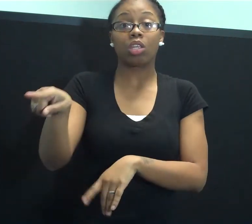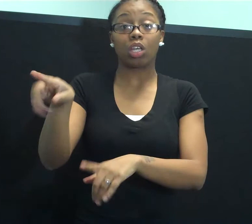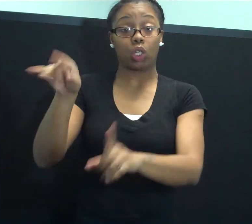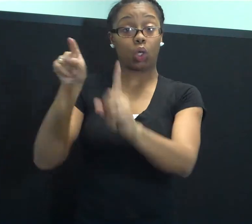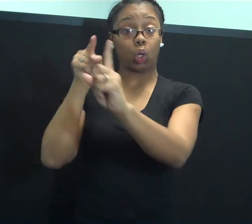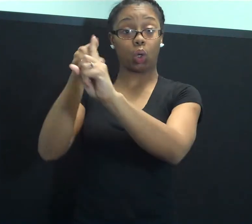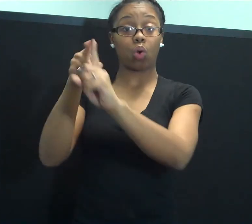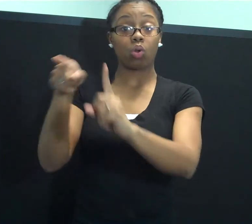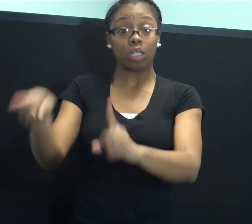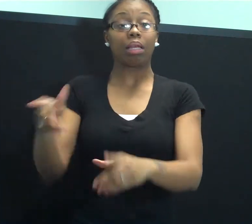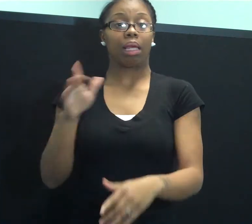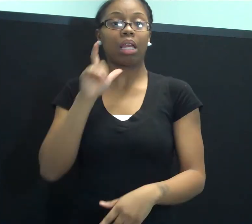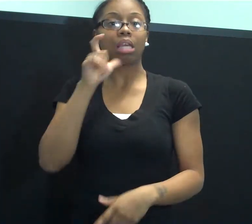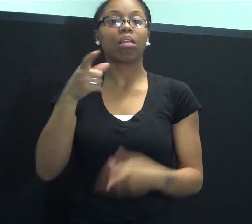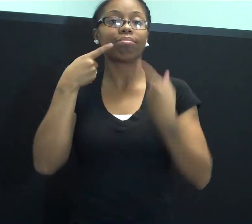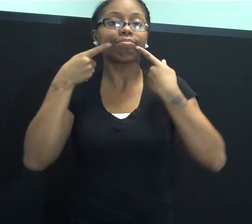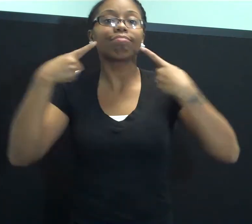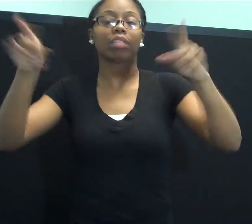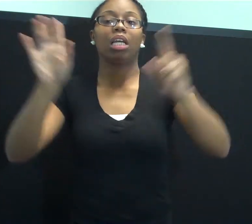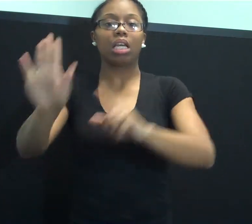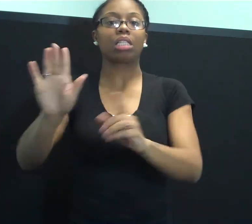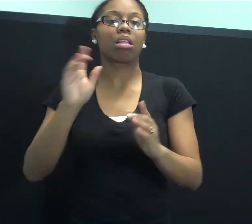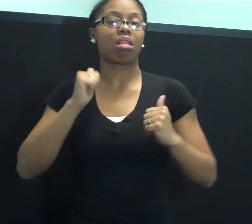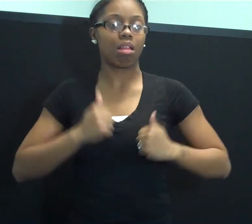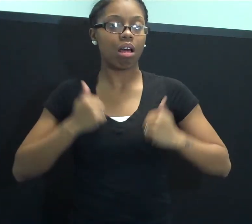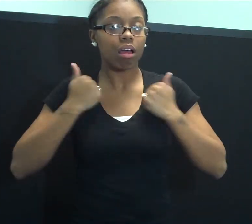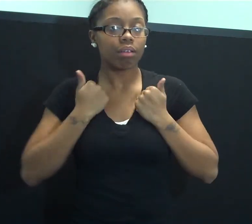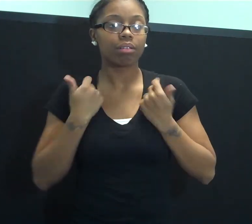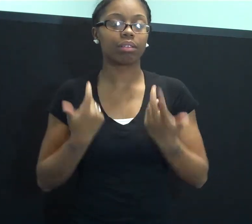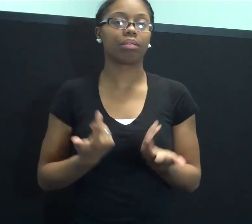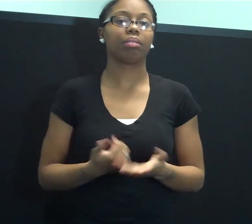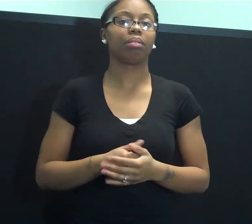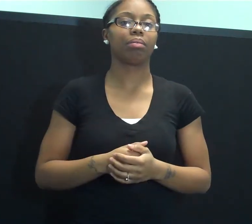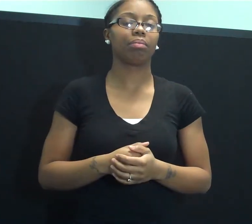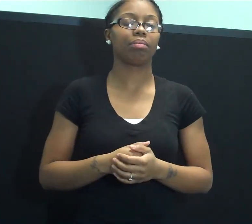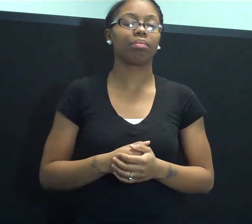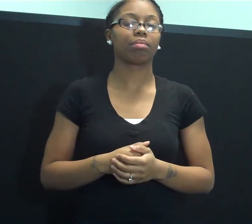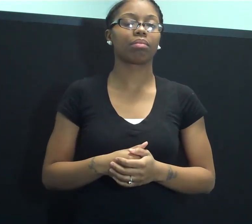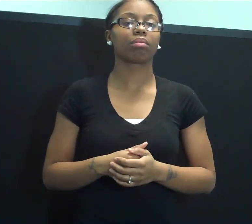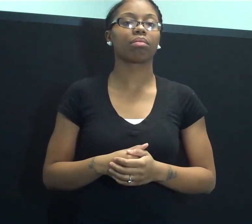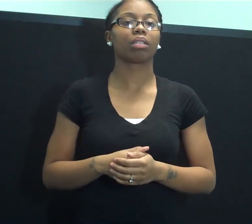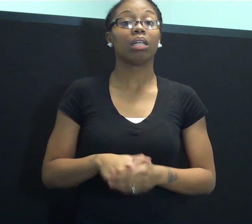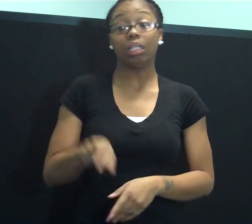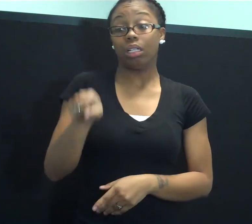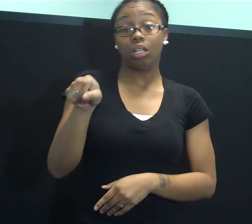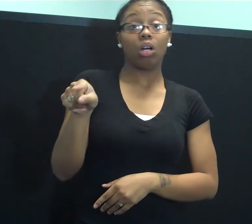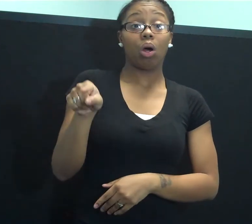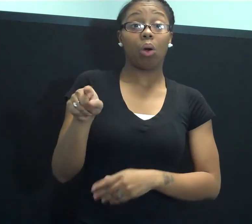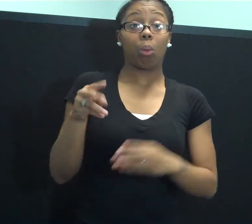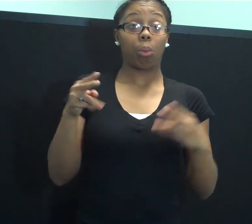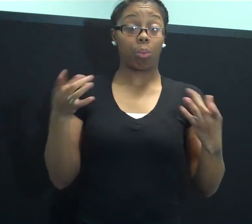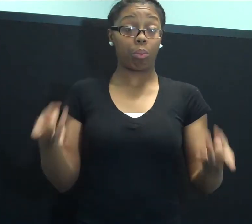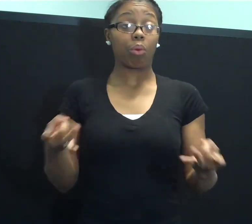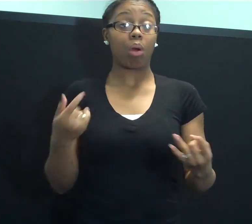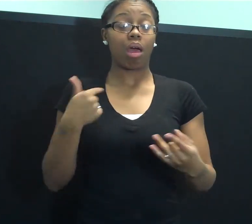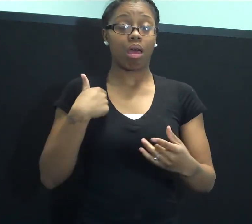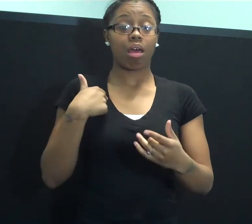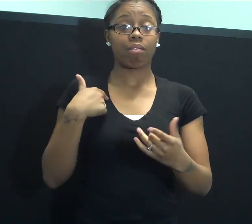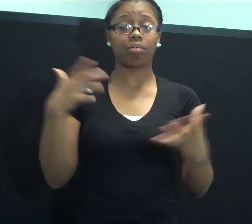own life. Now, the Buddha also put together a community of followers, like